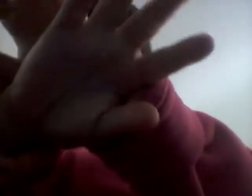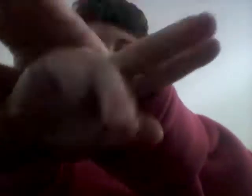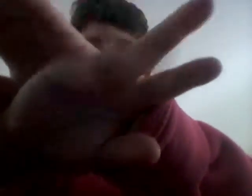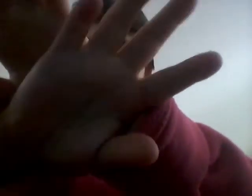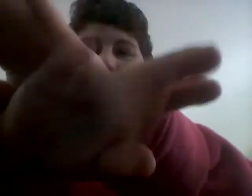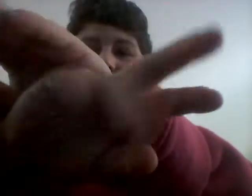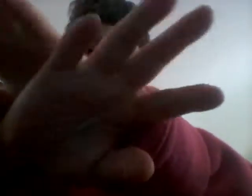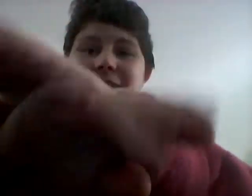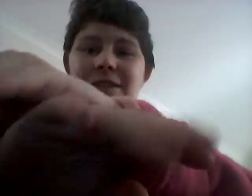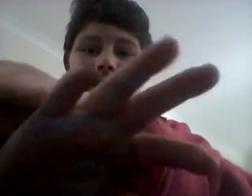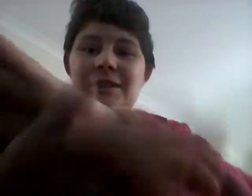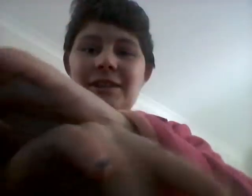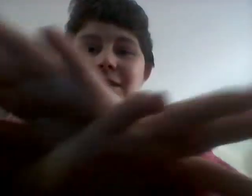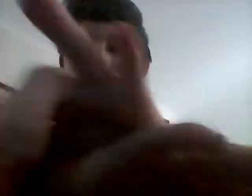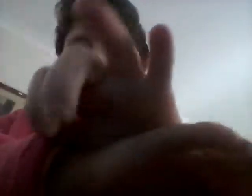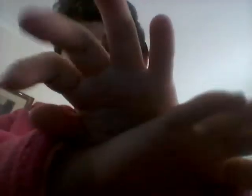round again.